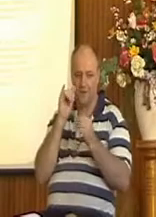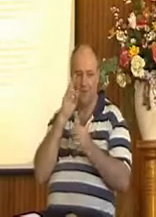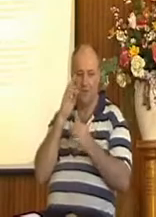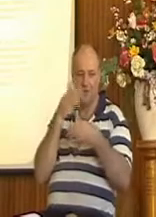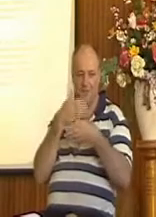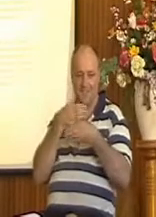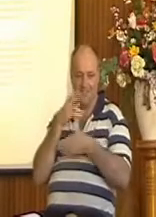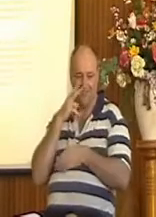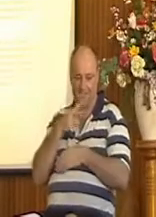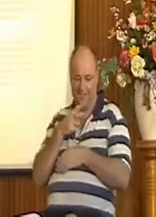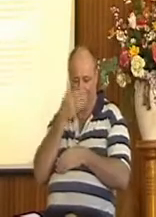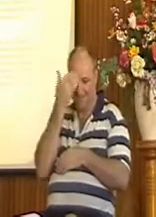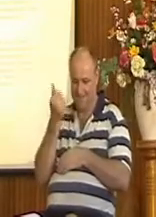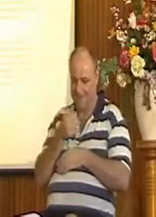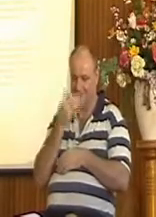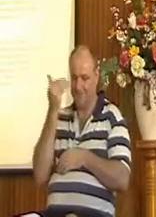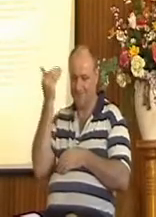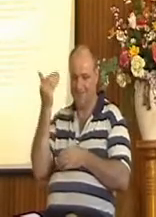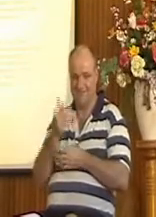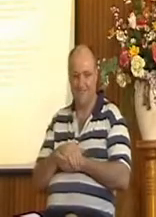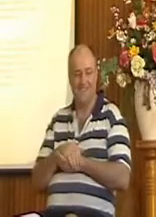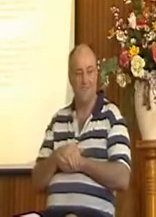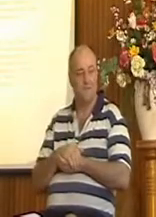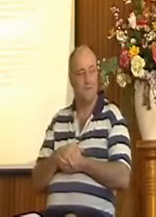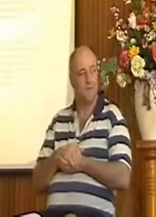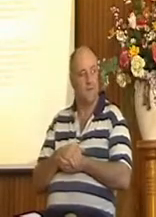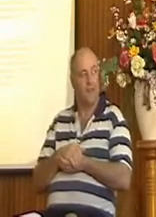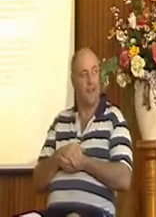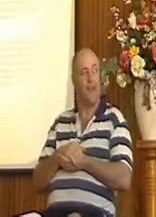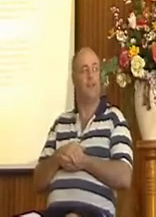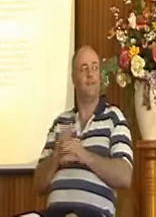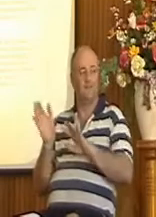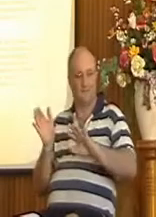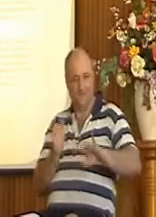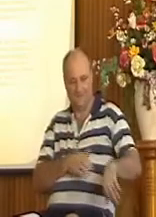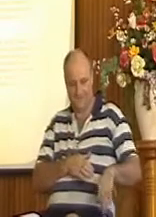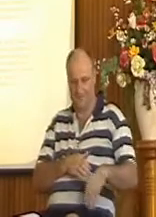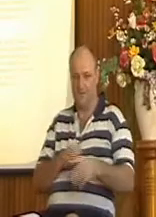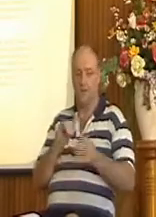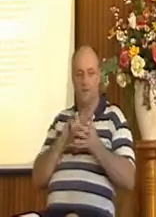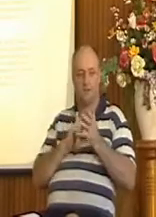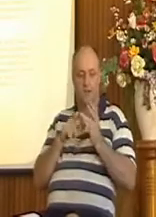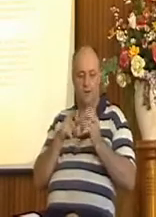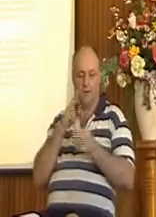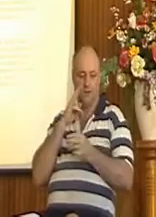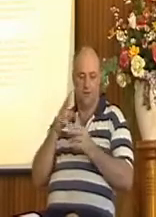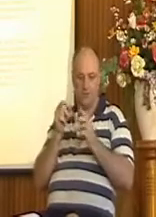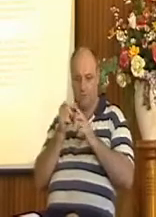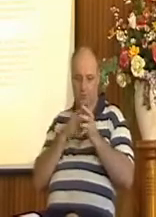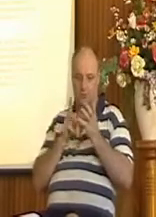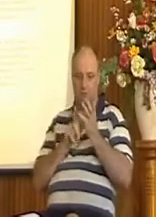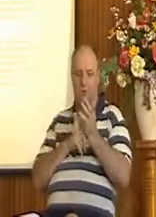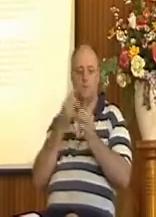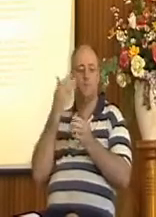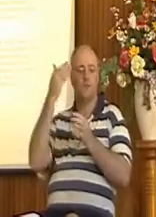Well, Lydia responded, and they had fellowship in the gospel with Paul. She gave him